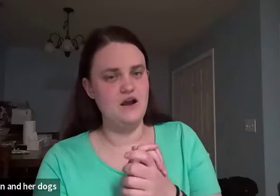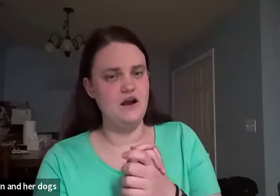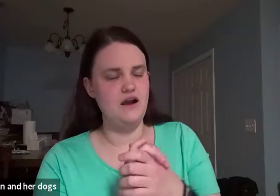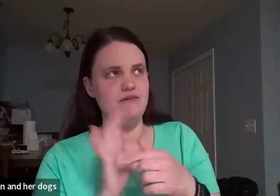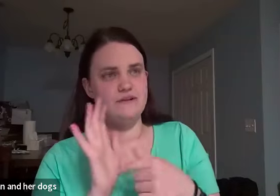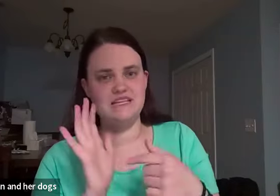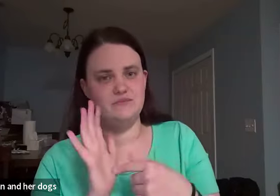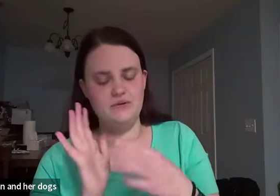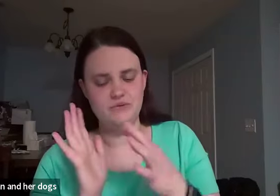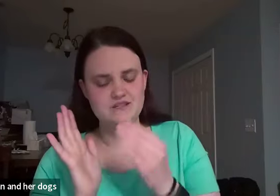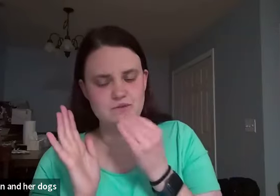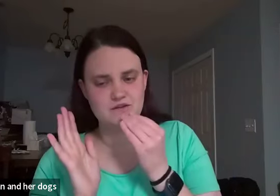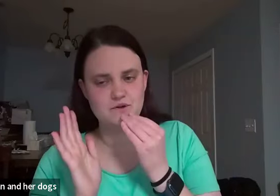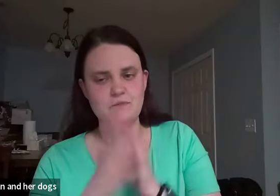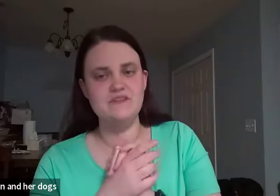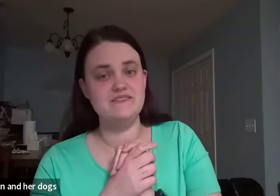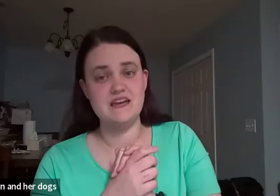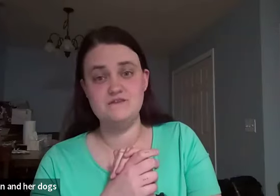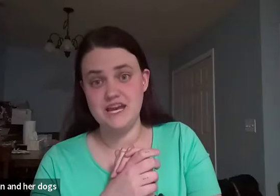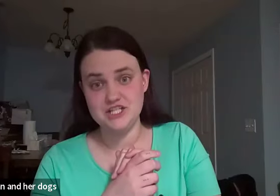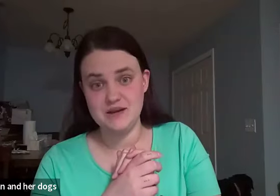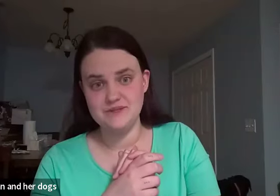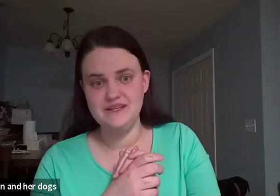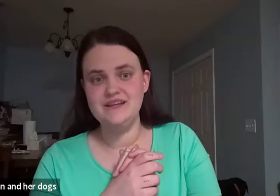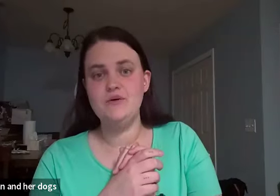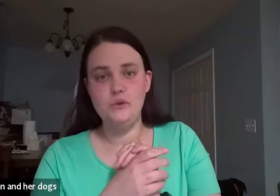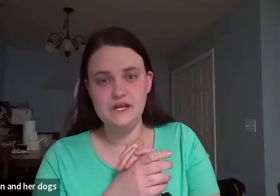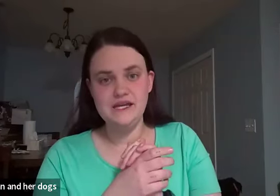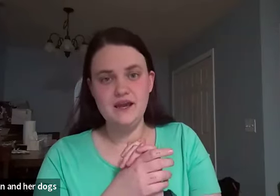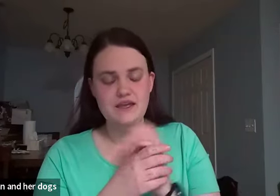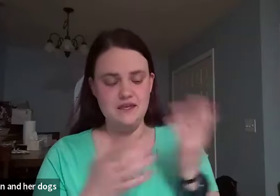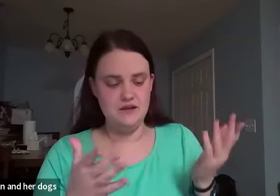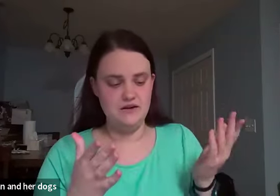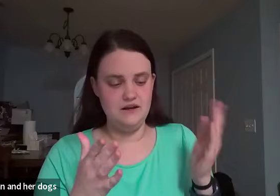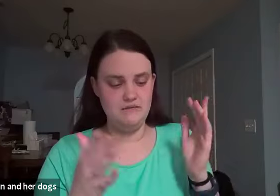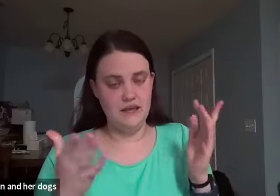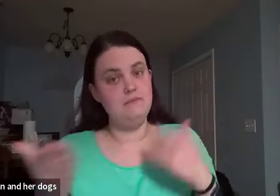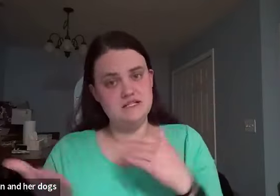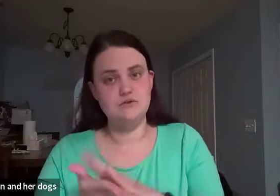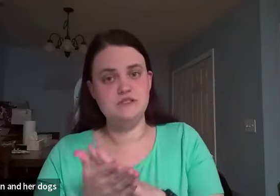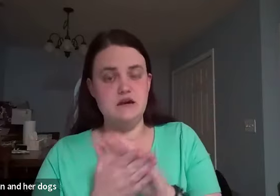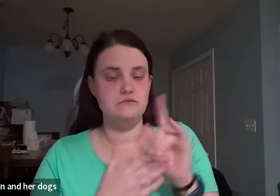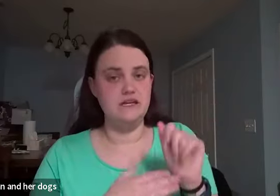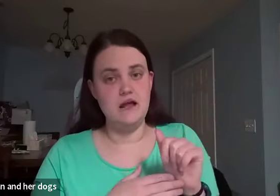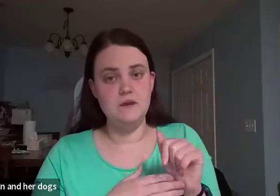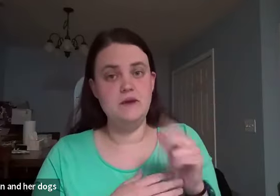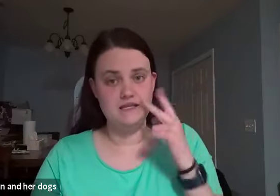Like, for example, but this will be in our food one, but like the sign for ketchup. We here and like at my school and down really in Alabama, I